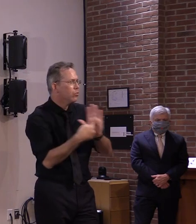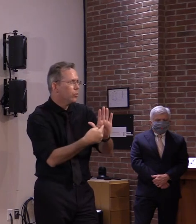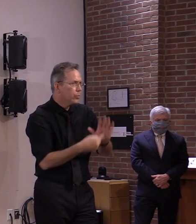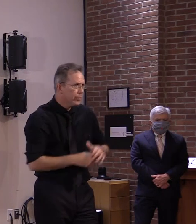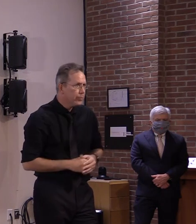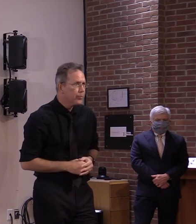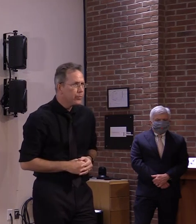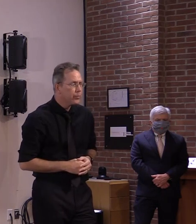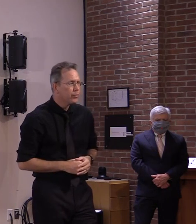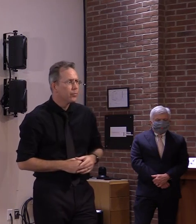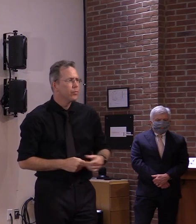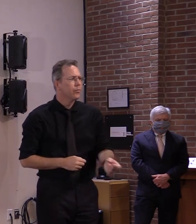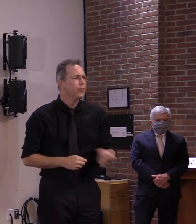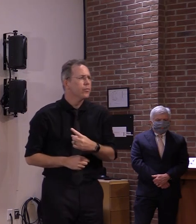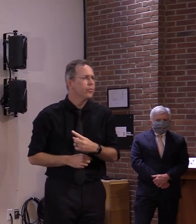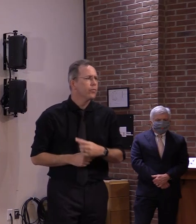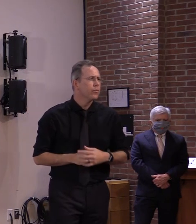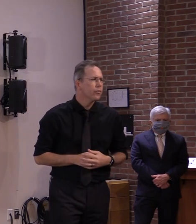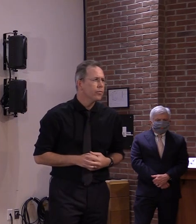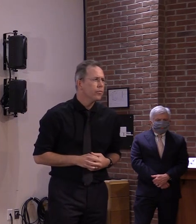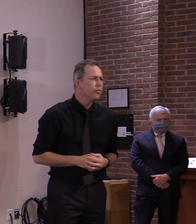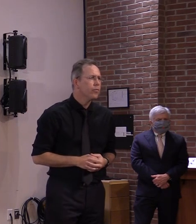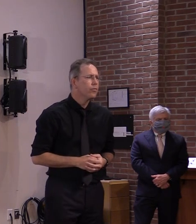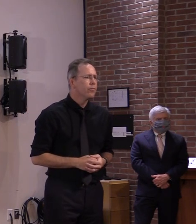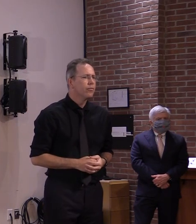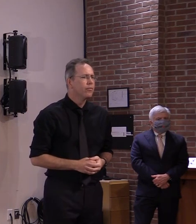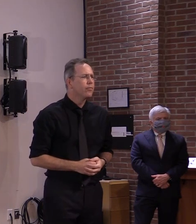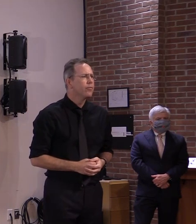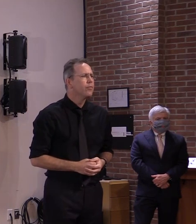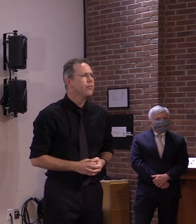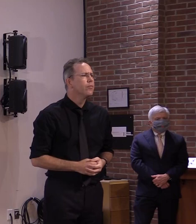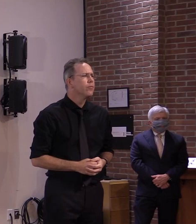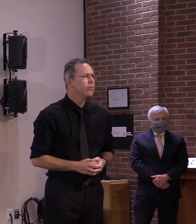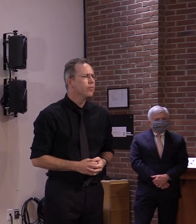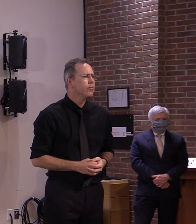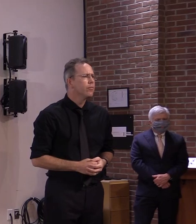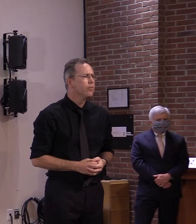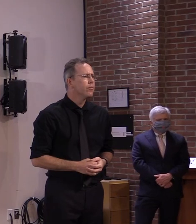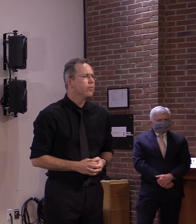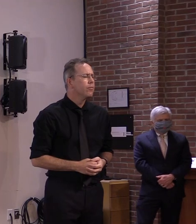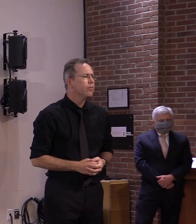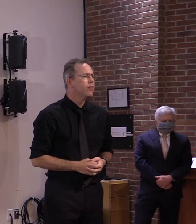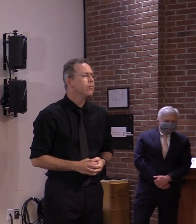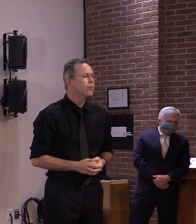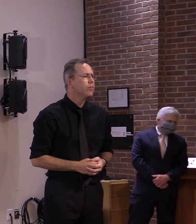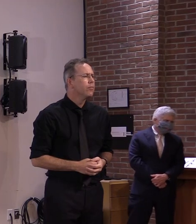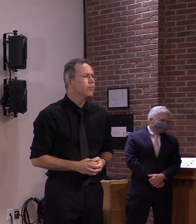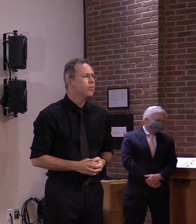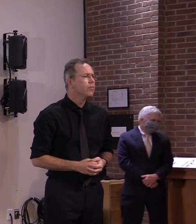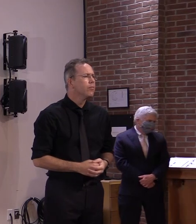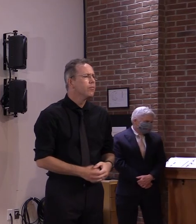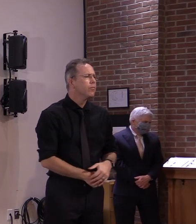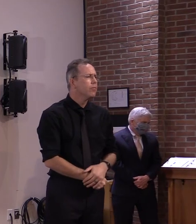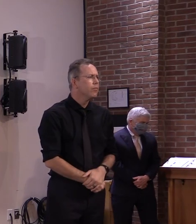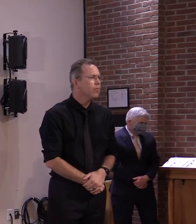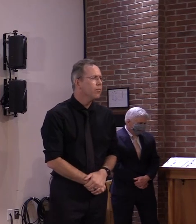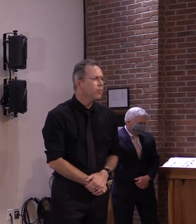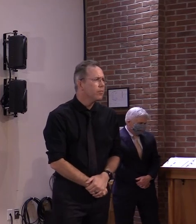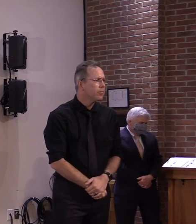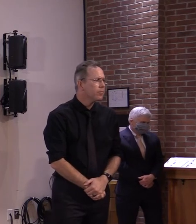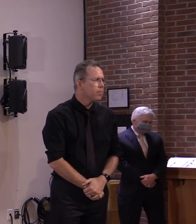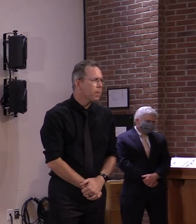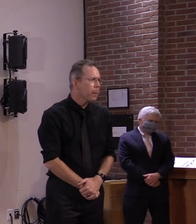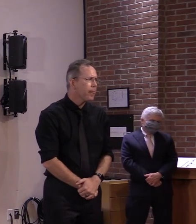The one question I had for today, I spoke with a pub owner earlier in the week who was a little bit